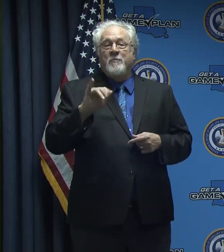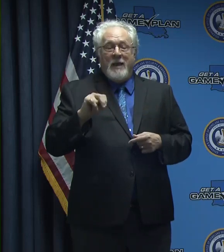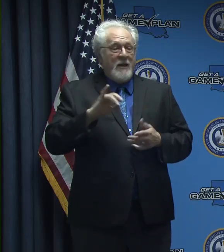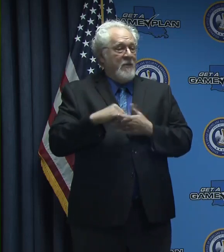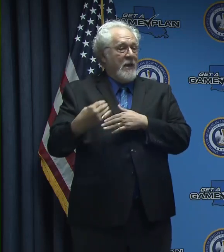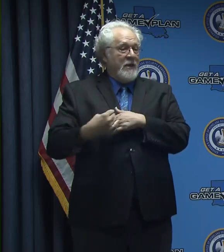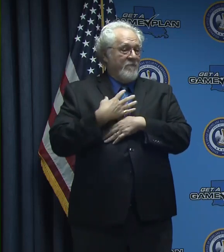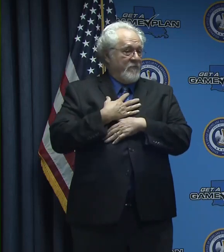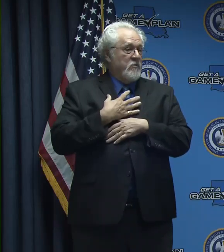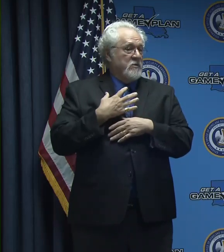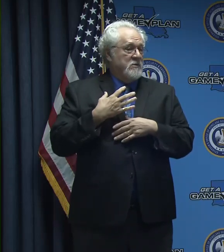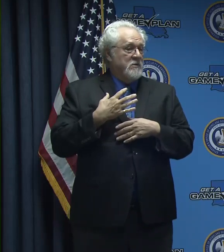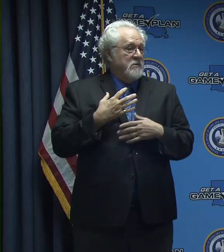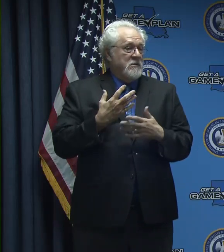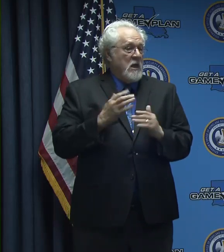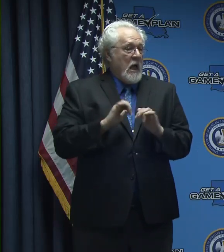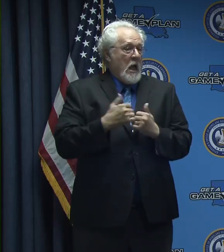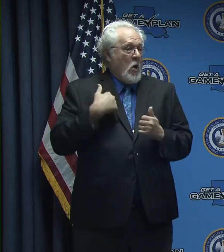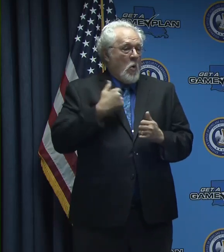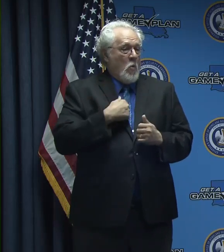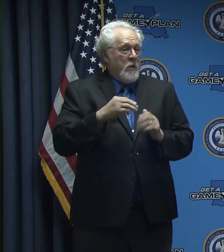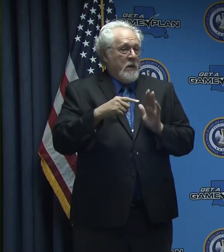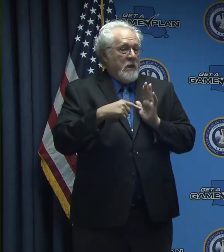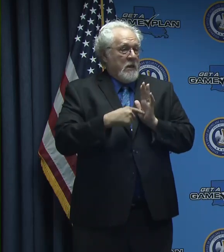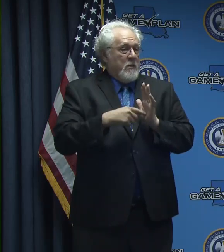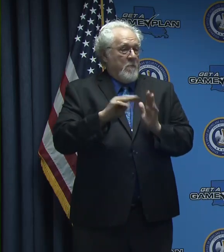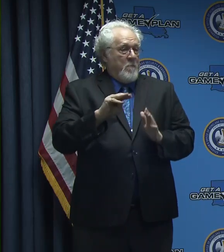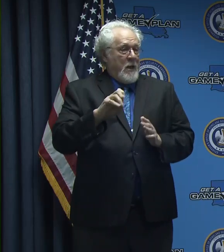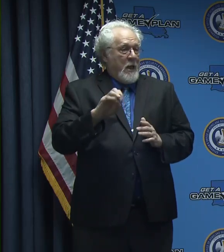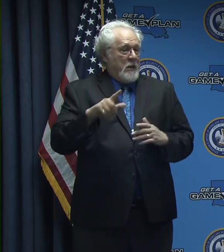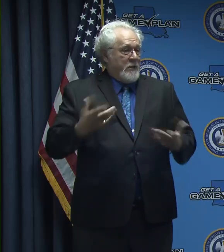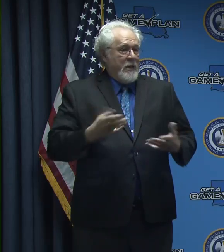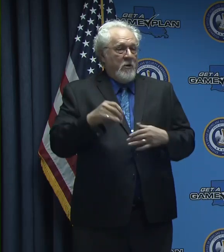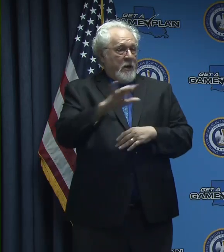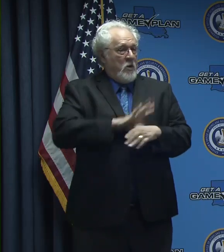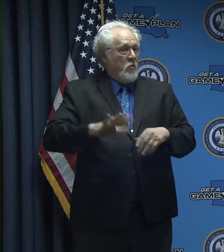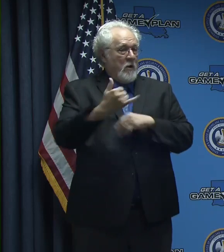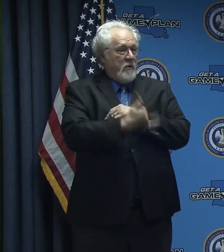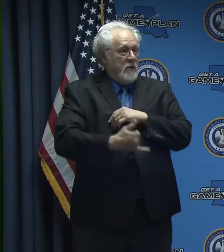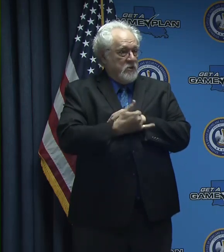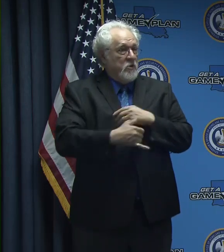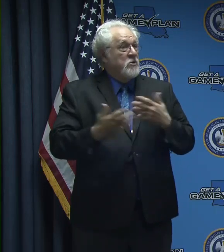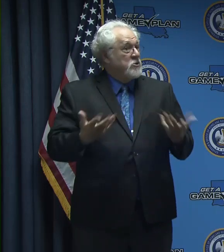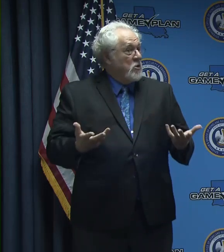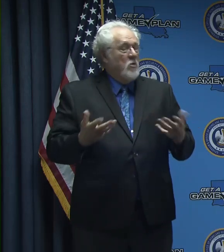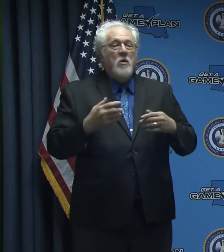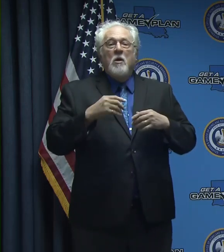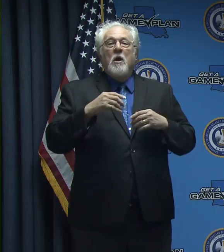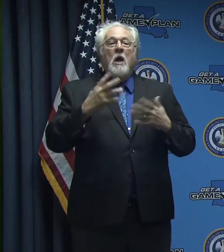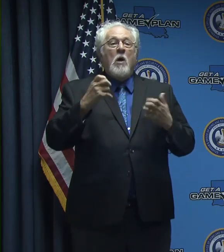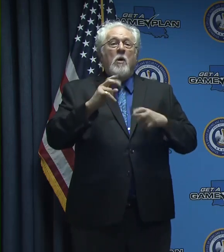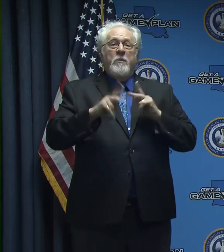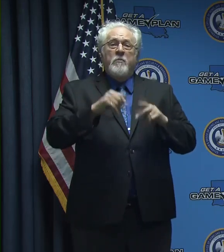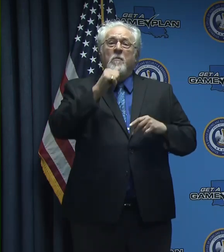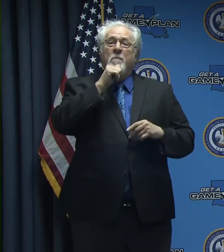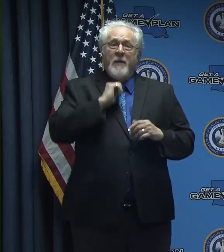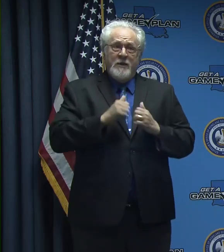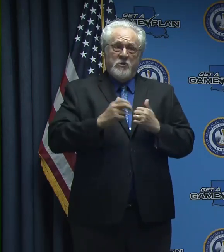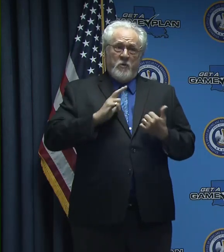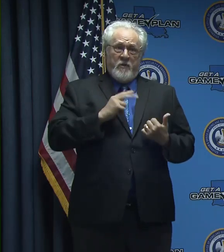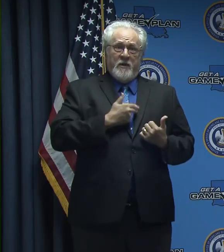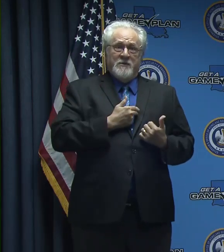they're the way that we're modeling here and around the country. And so I do want people to be patient with